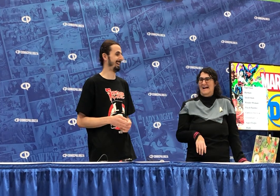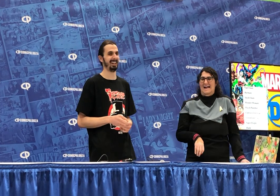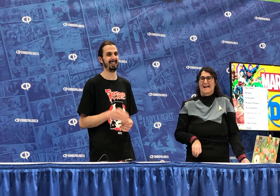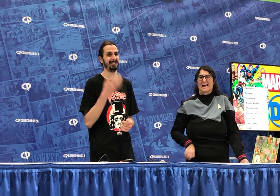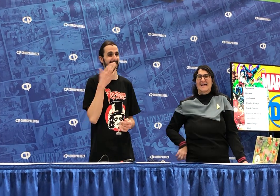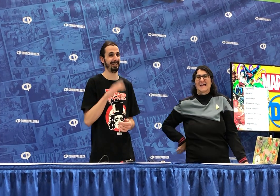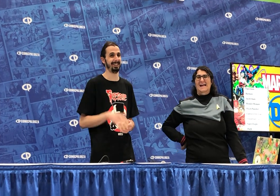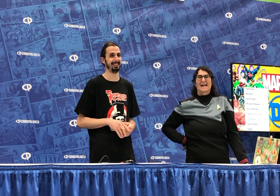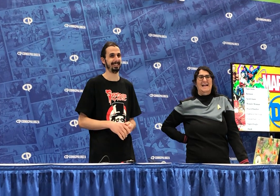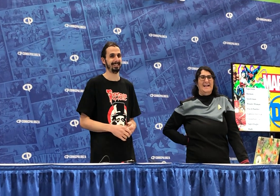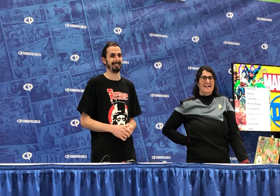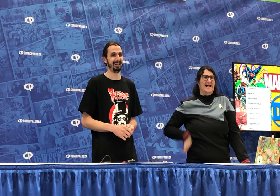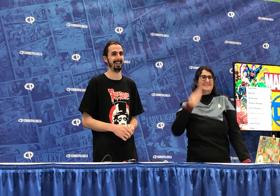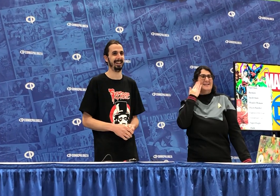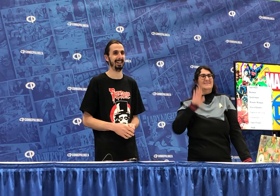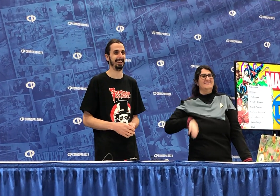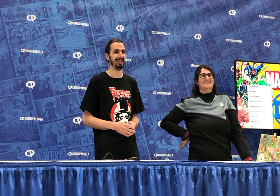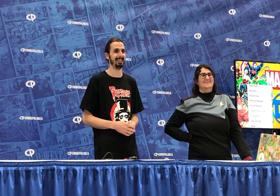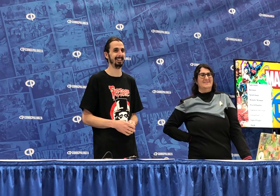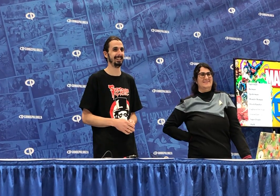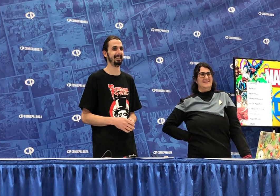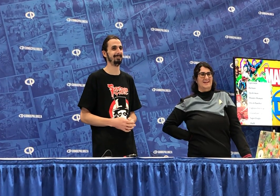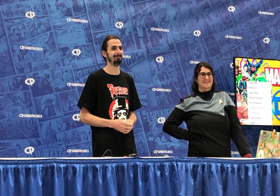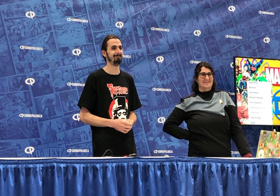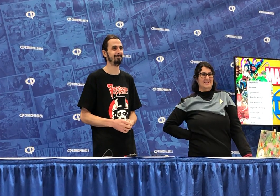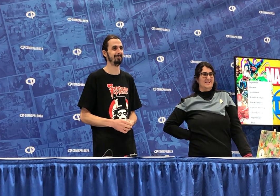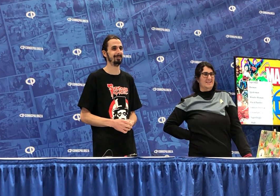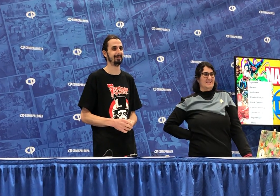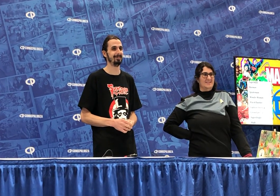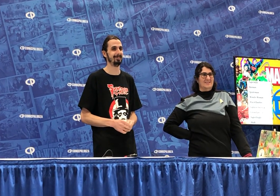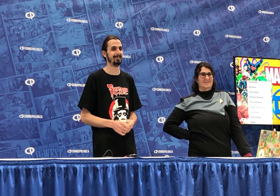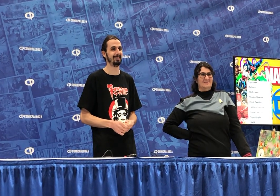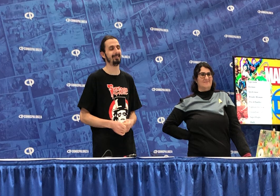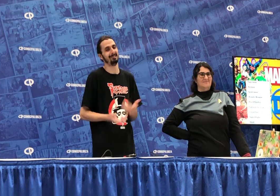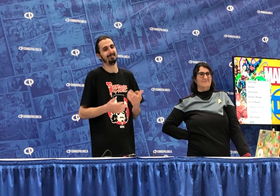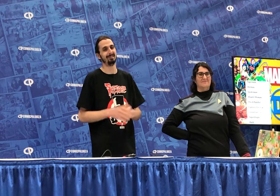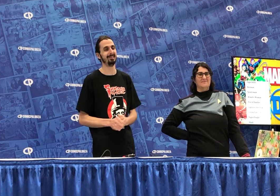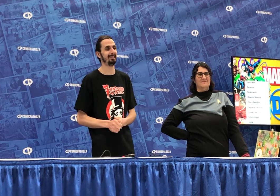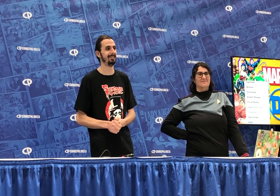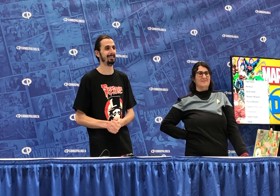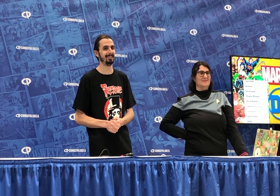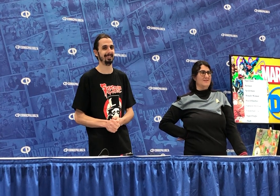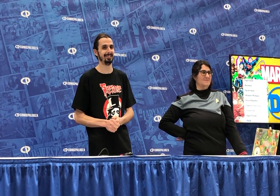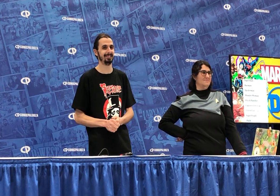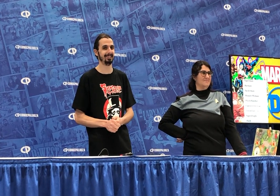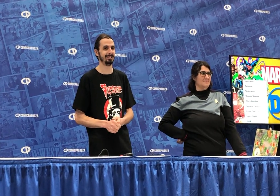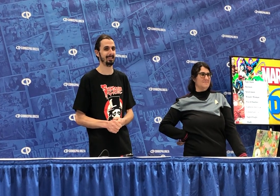I don't know about that. I don't know. Aaron said, I don't know either. I was just asking to see if you had one.